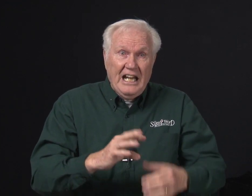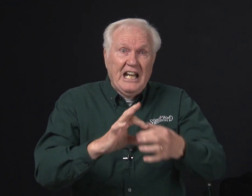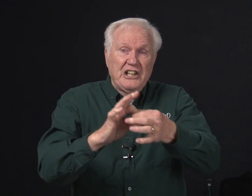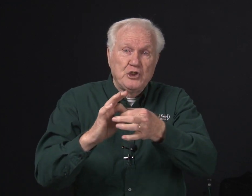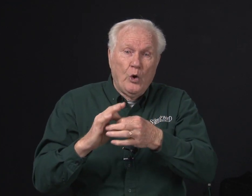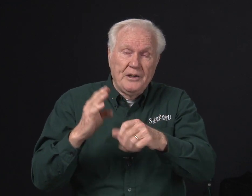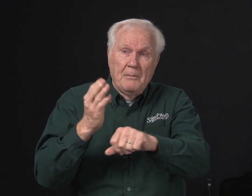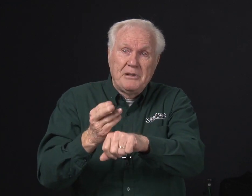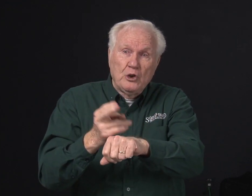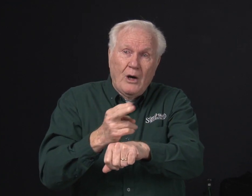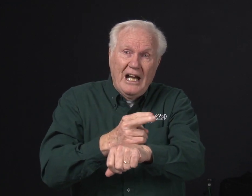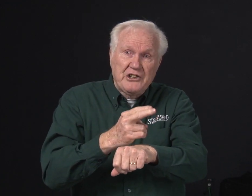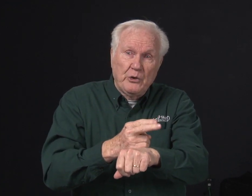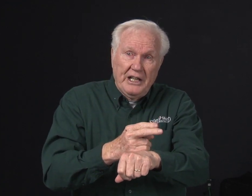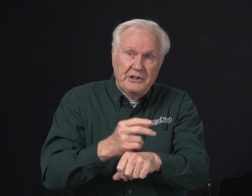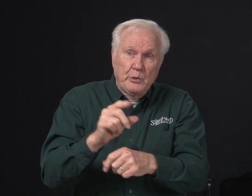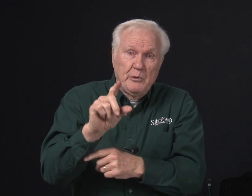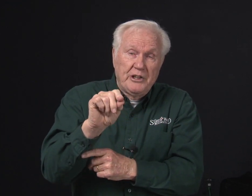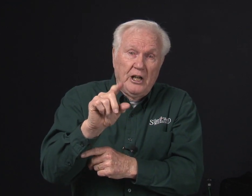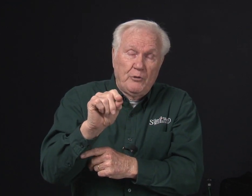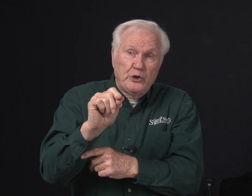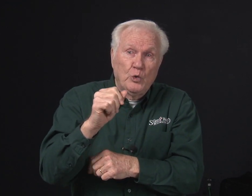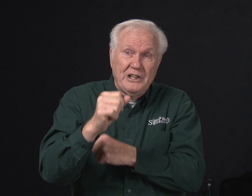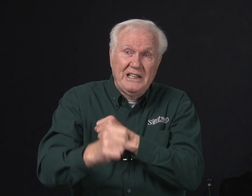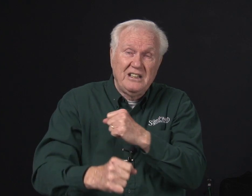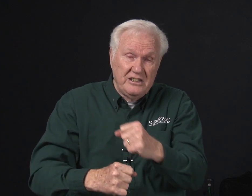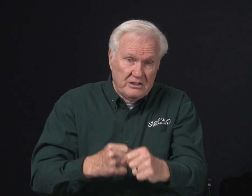I joined the Bill Rice Ranch. We were there for 20 years.